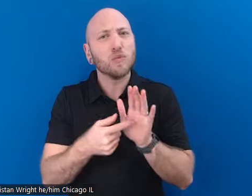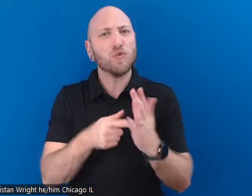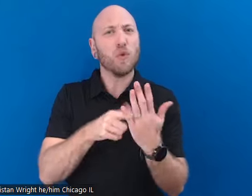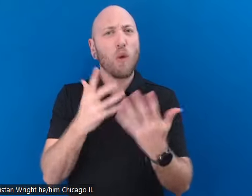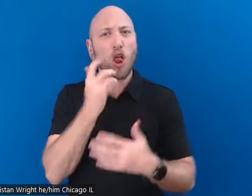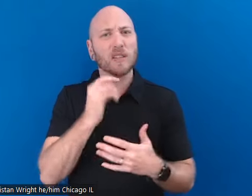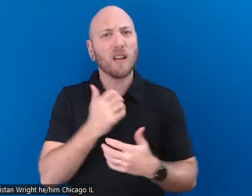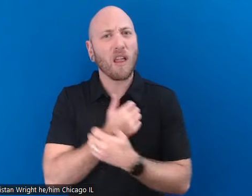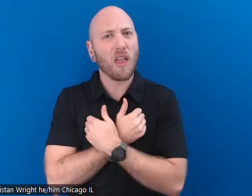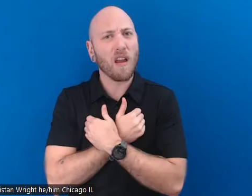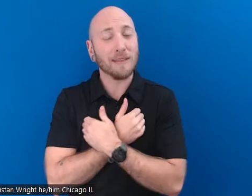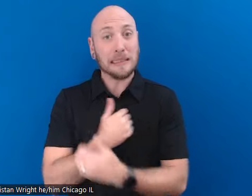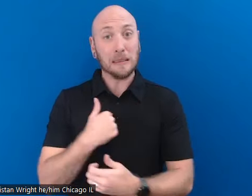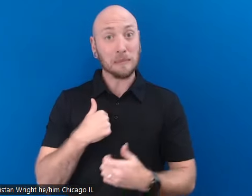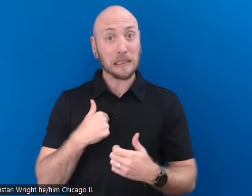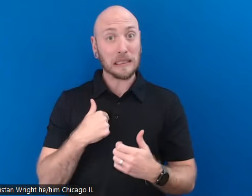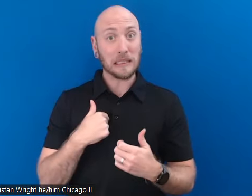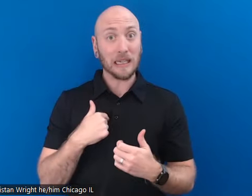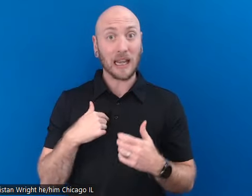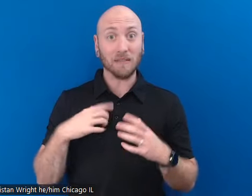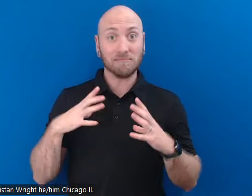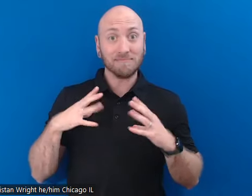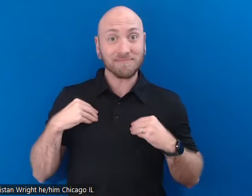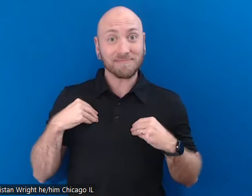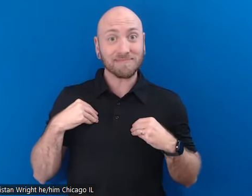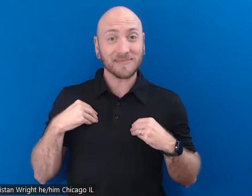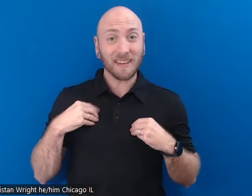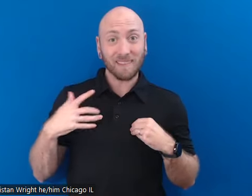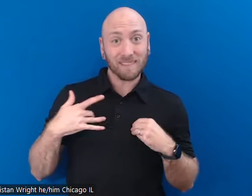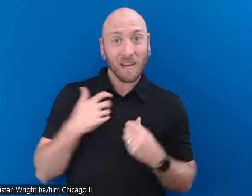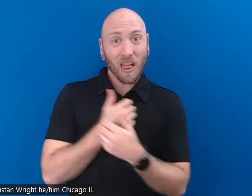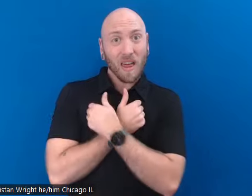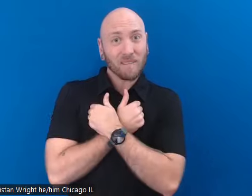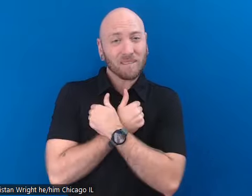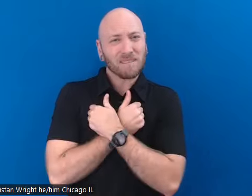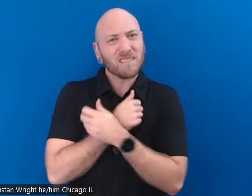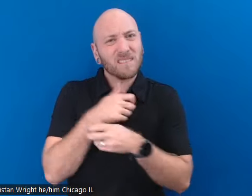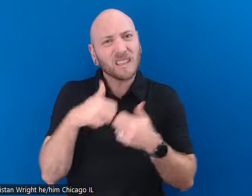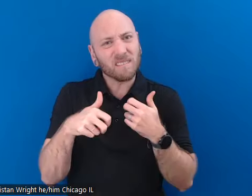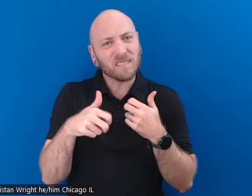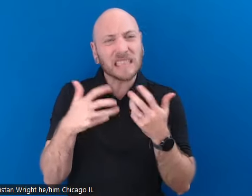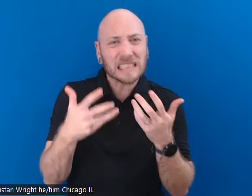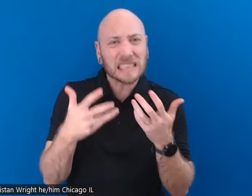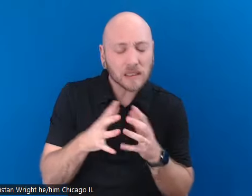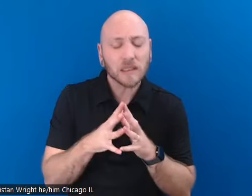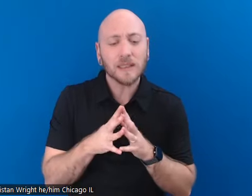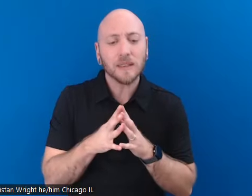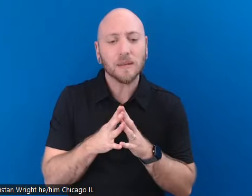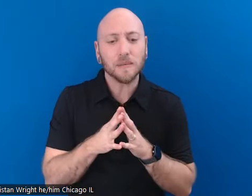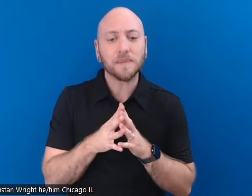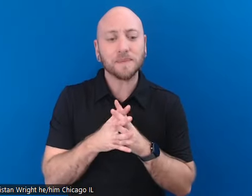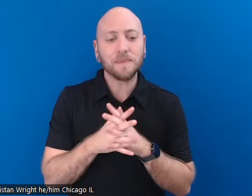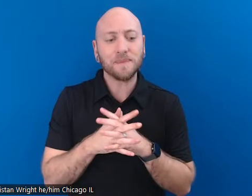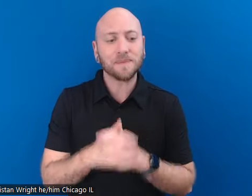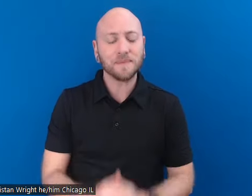a lot of my relationships. Or at least, it's starting to get better. My relationships within the program are better